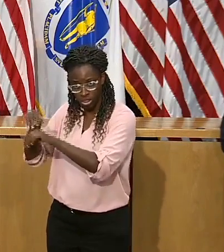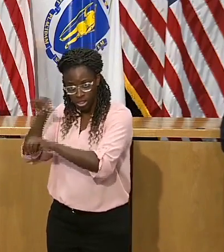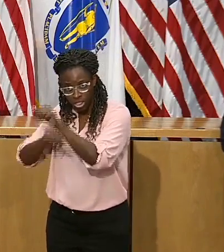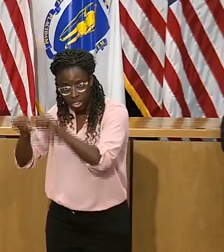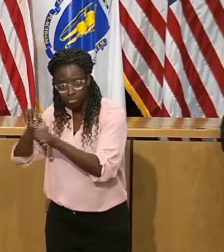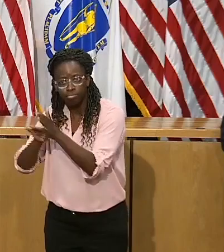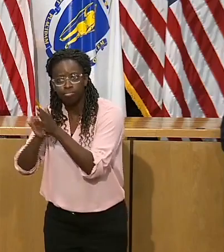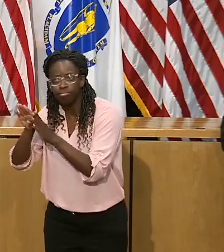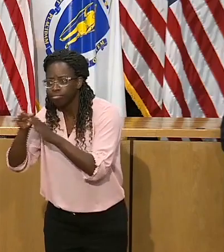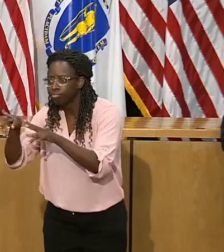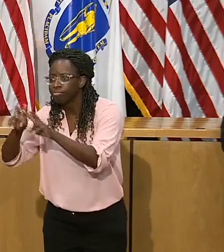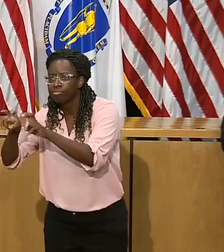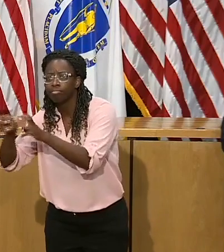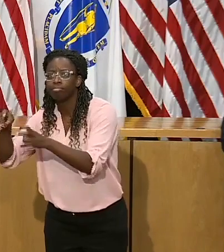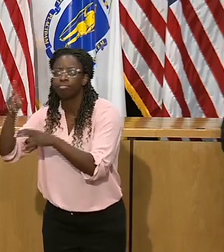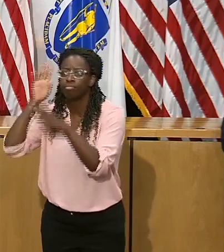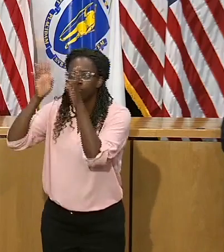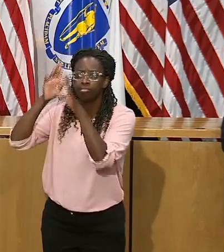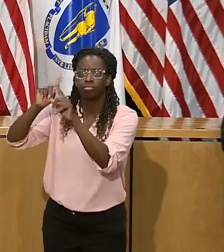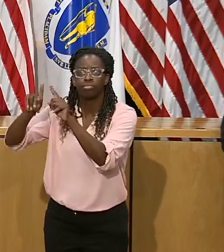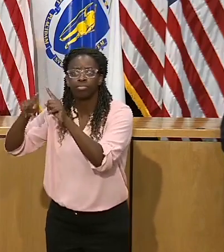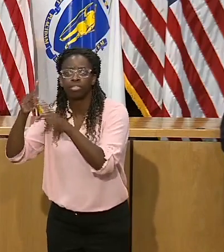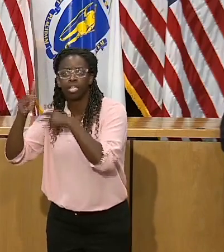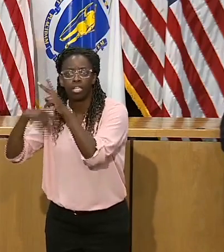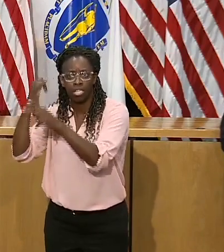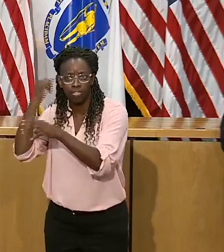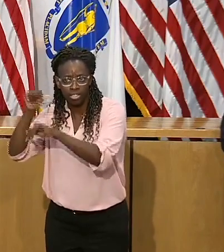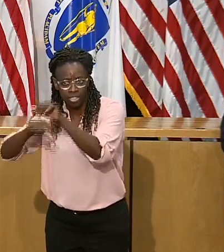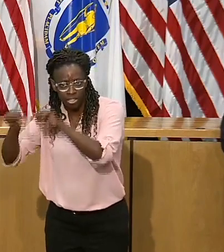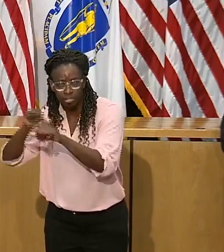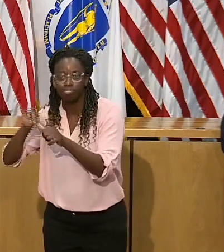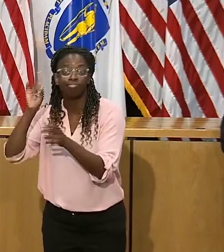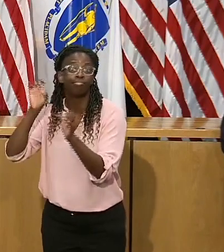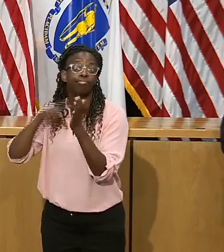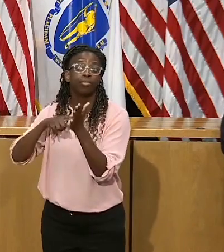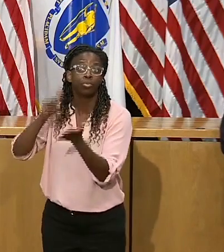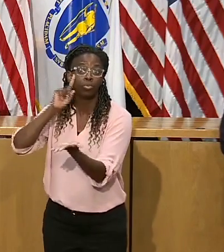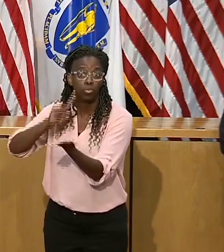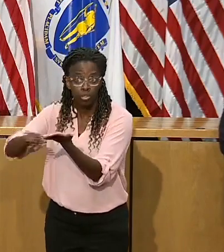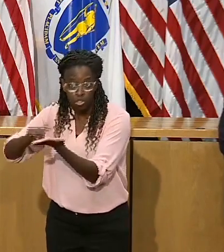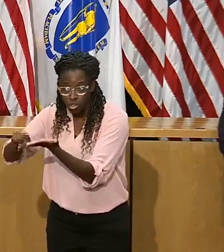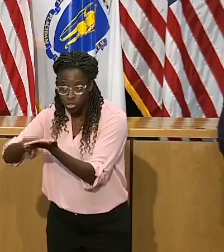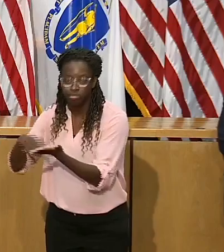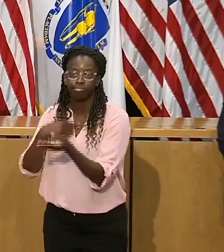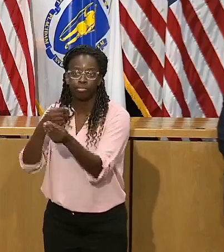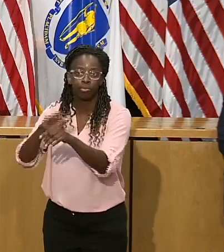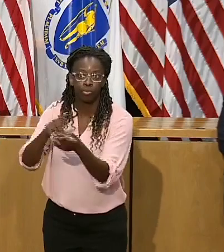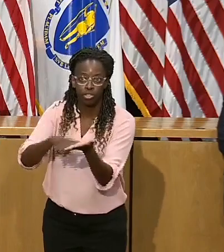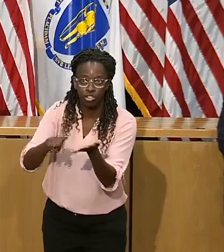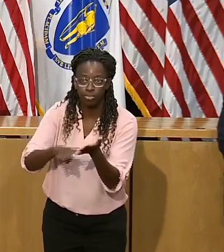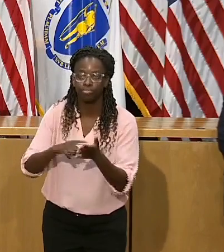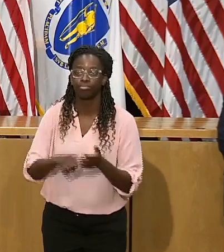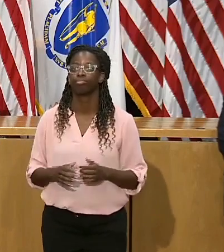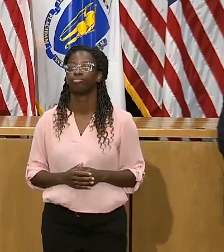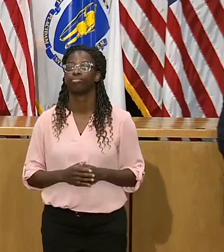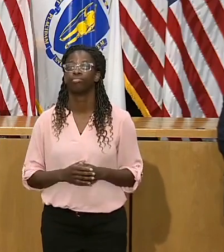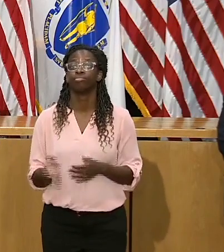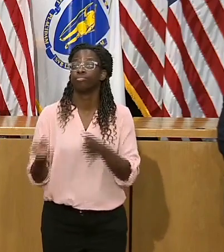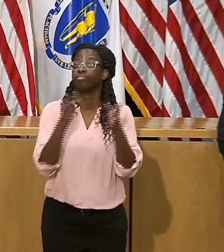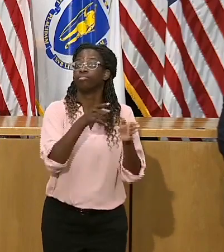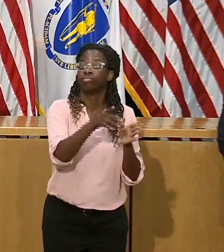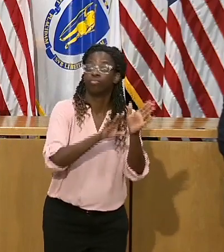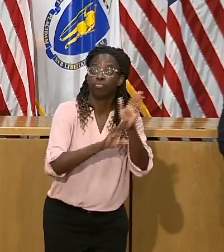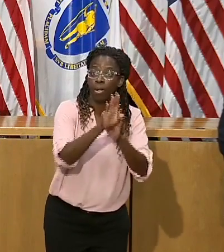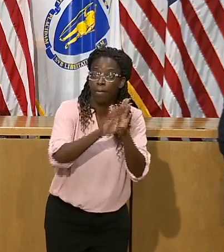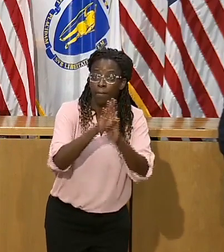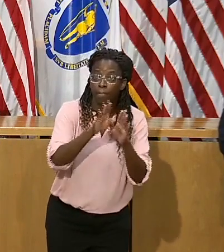spend capital on research and development infrastructure, shifting supply chains, and advanced manufacturing. The industry partnerships we